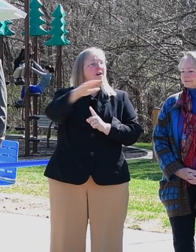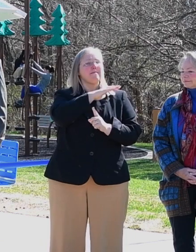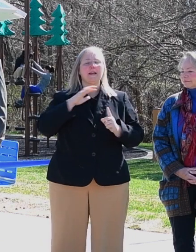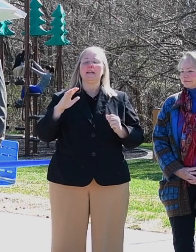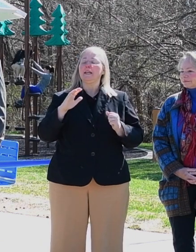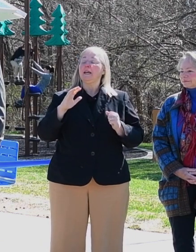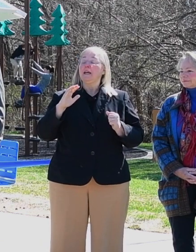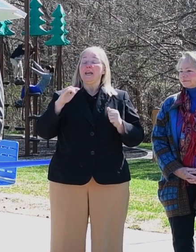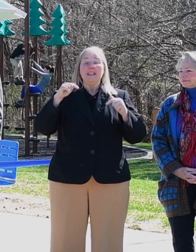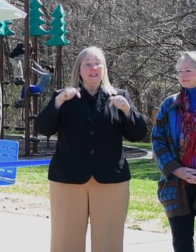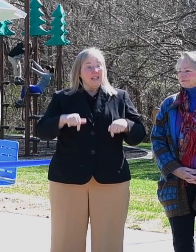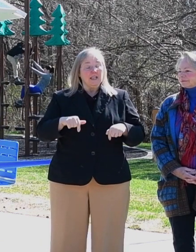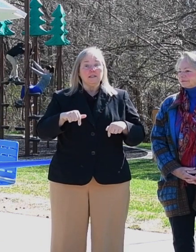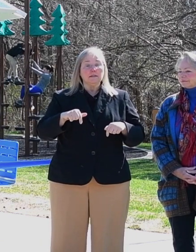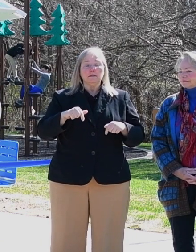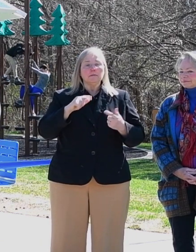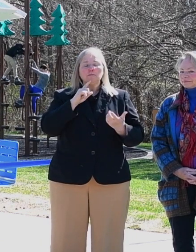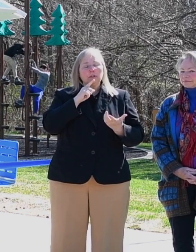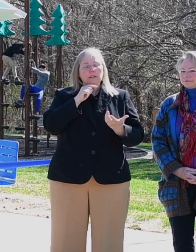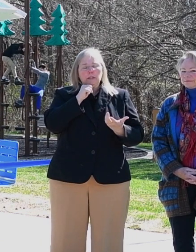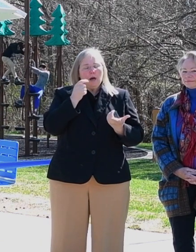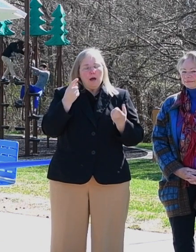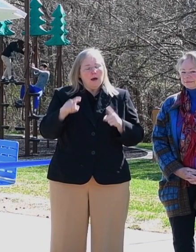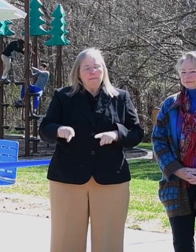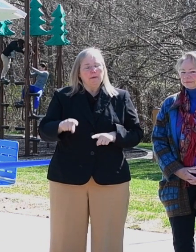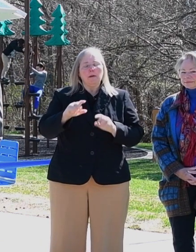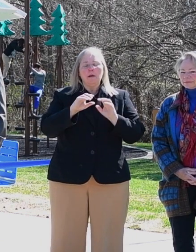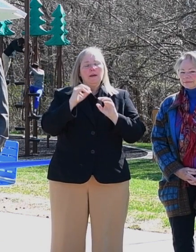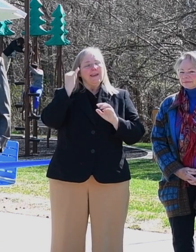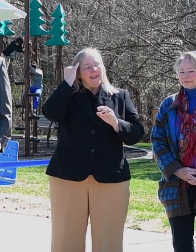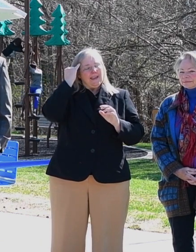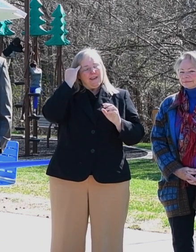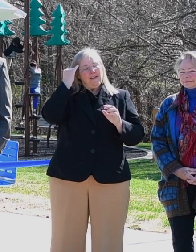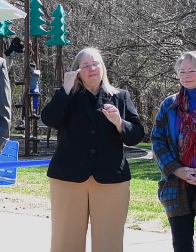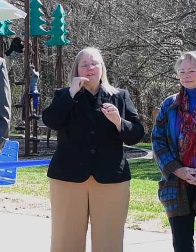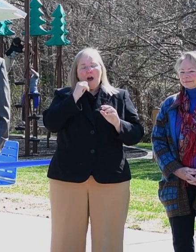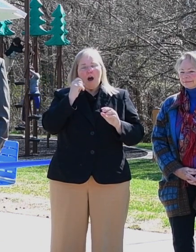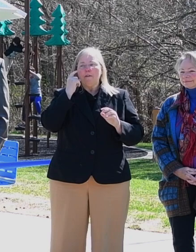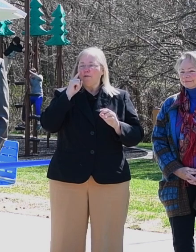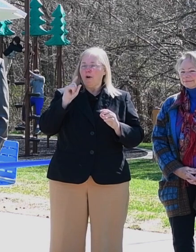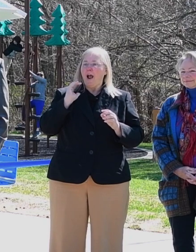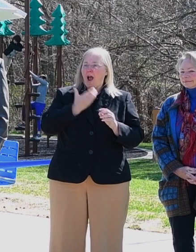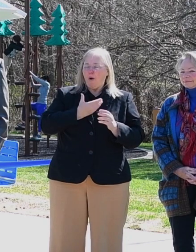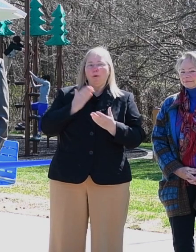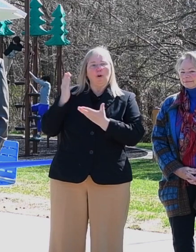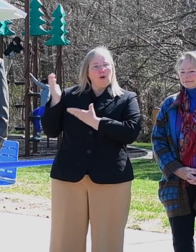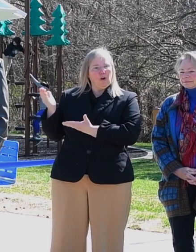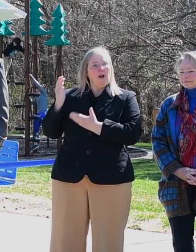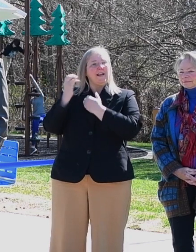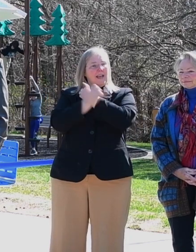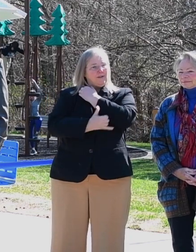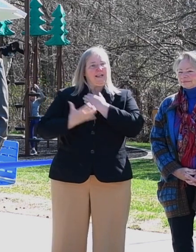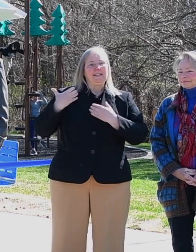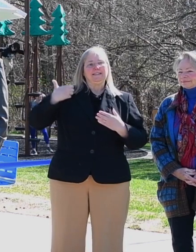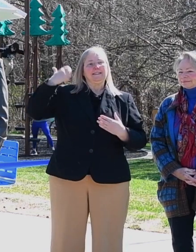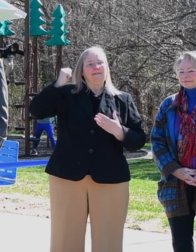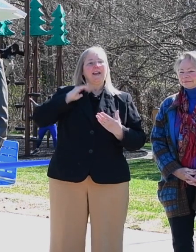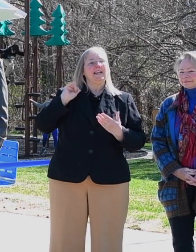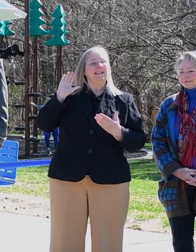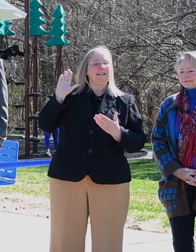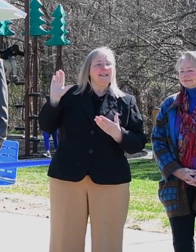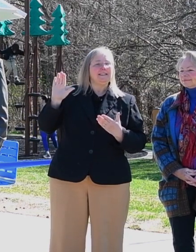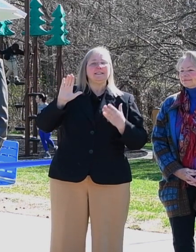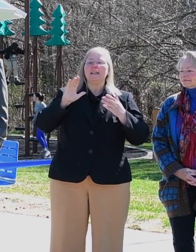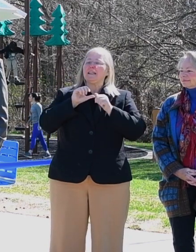would not have all been possible if not for our county executive and his continued